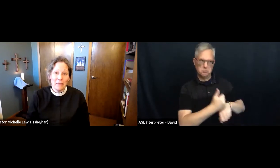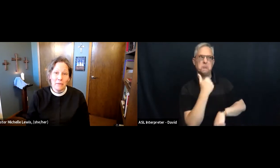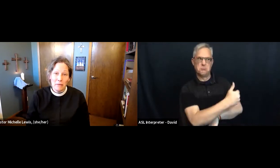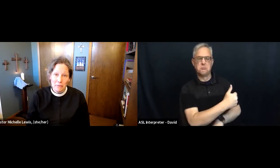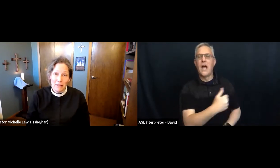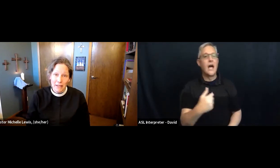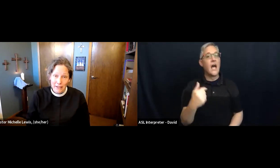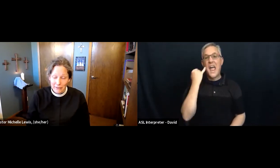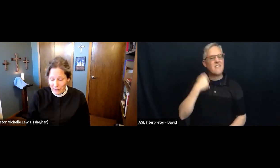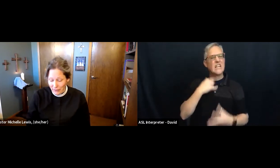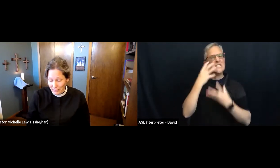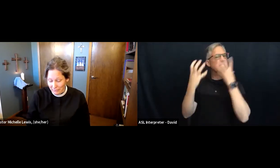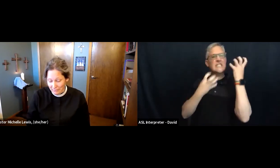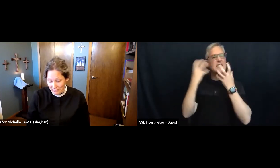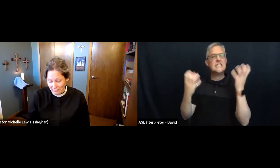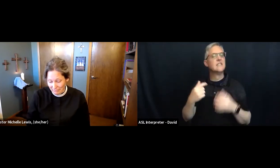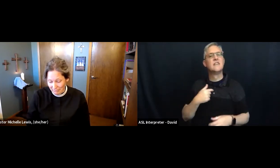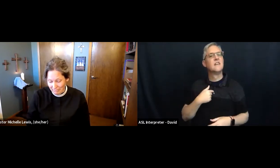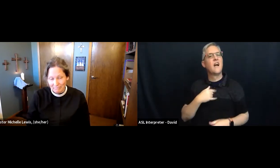particularly the people that I live with.